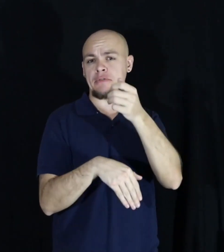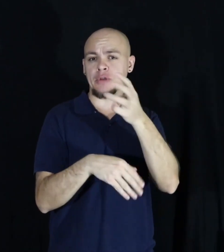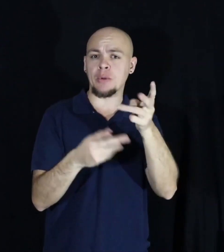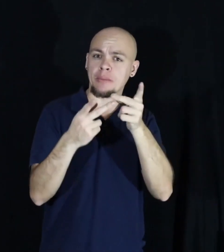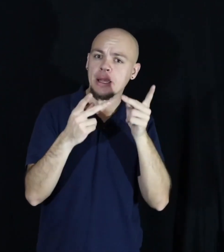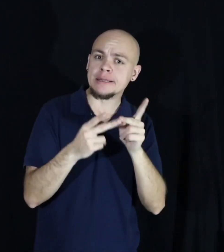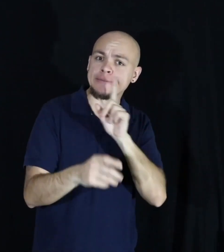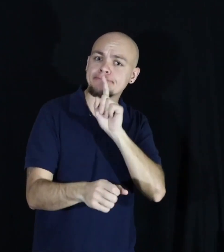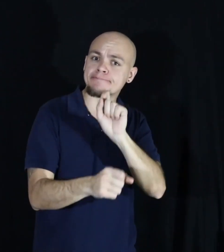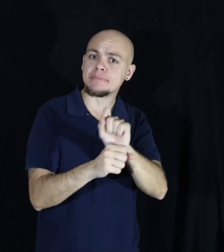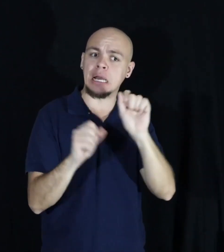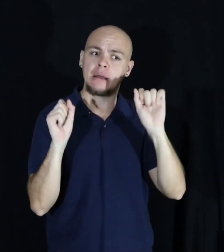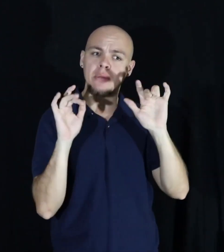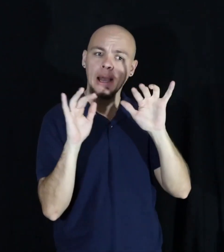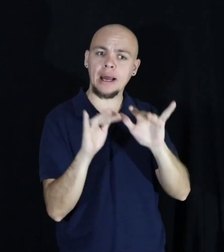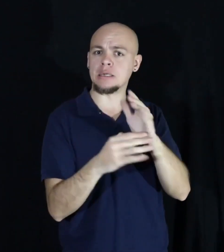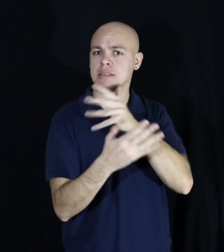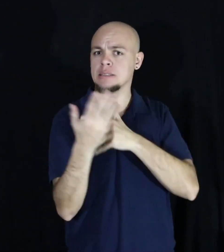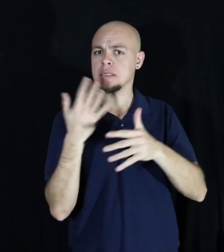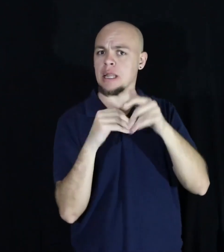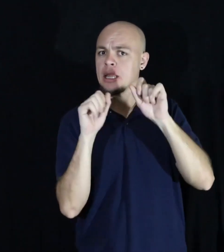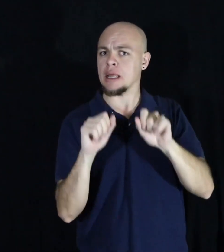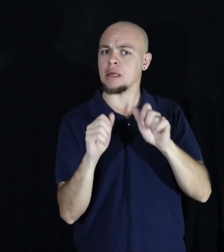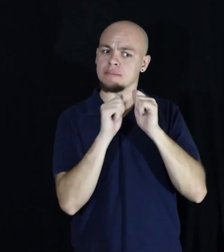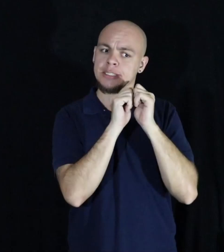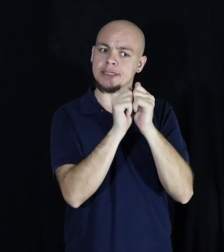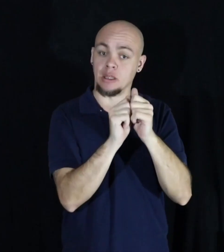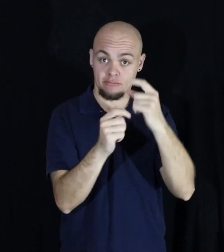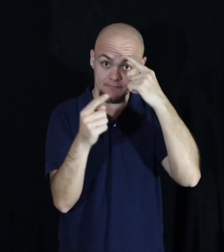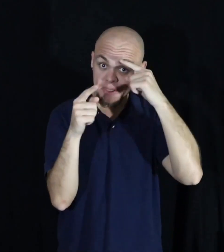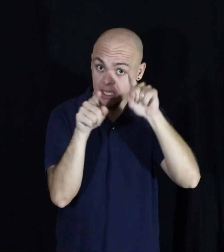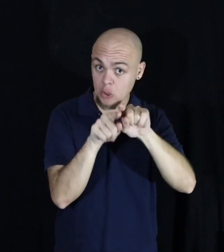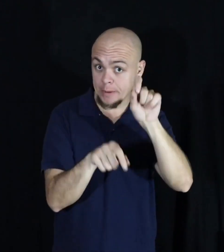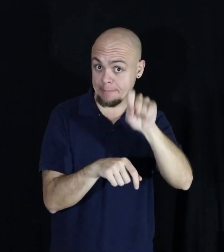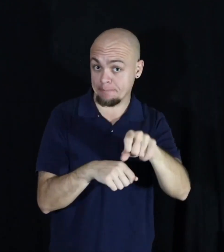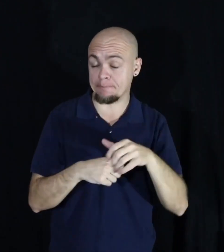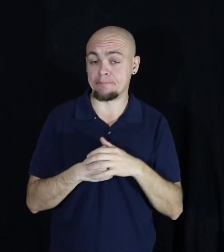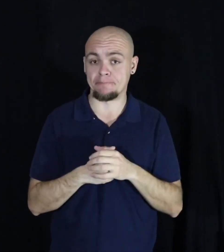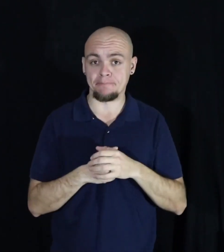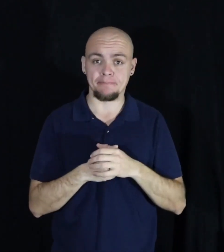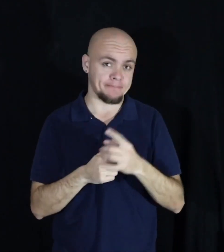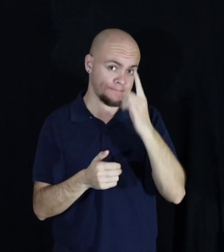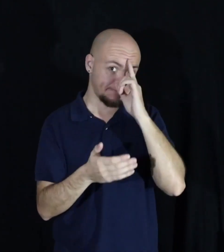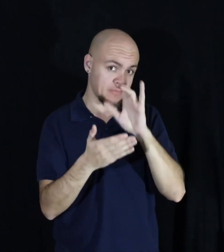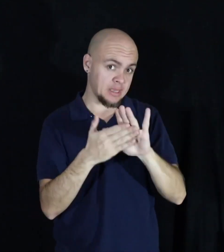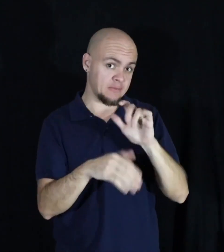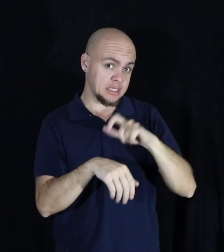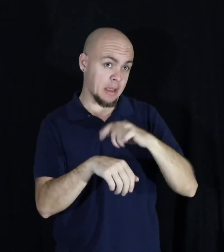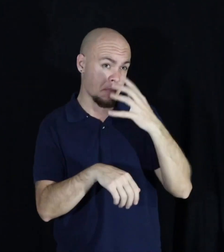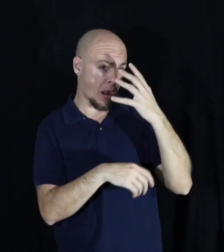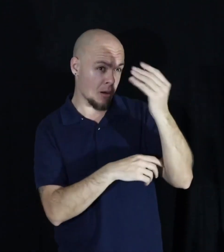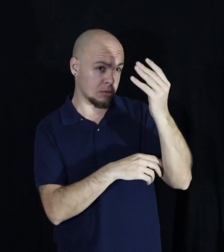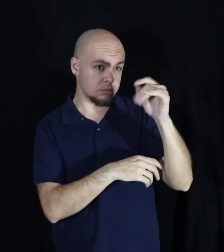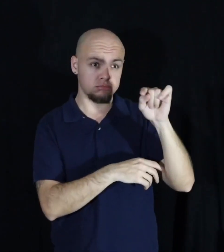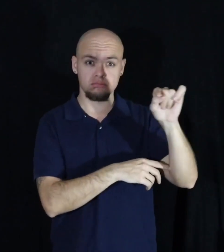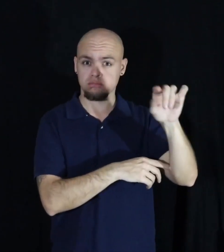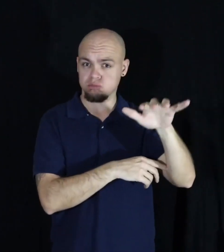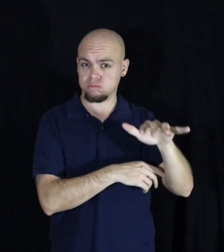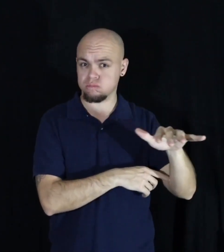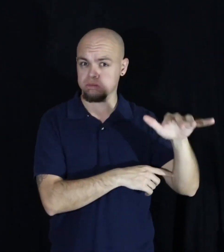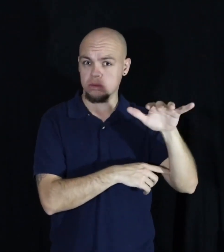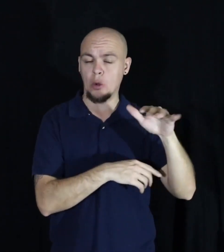can truly come together as a society, and I agree. I believe that our time outdoors can be